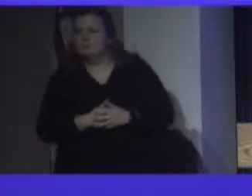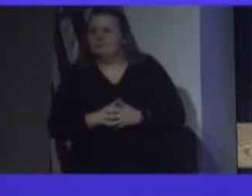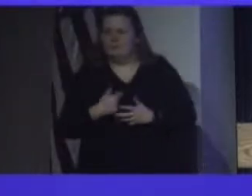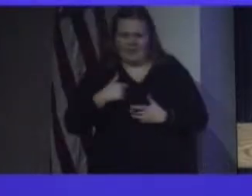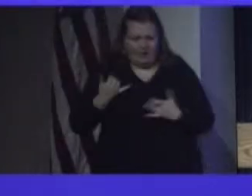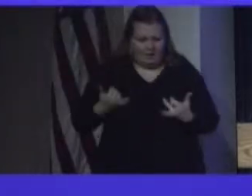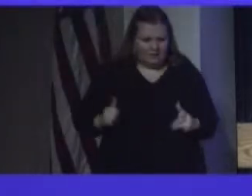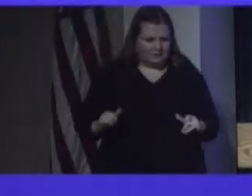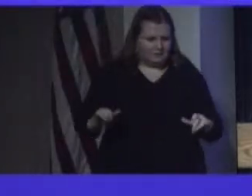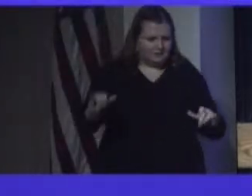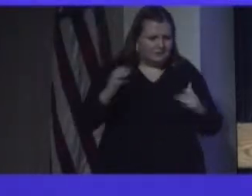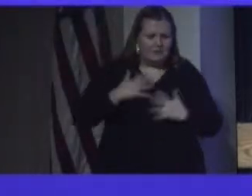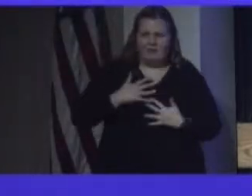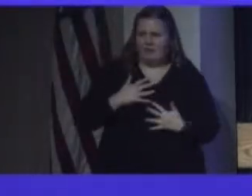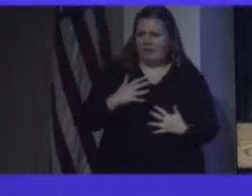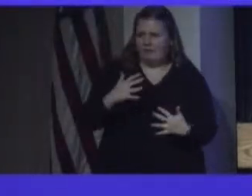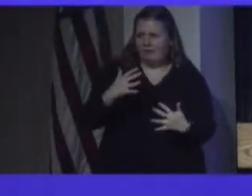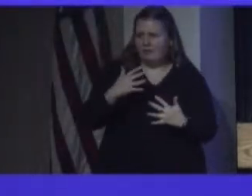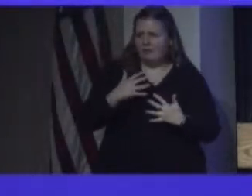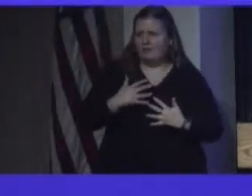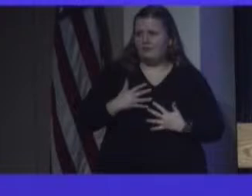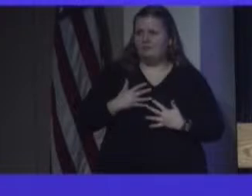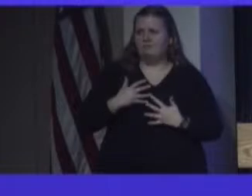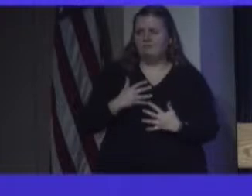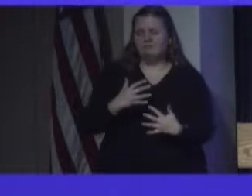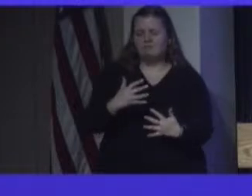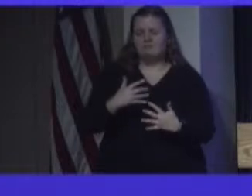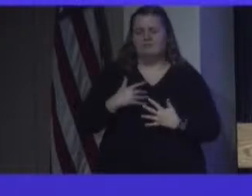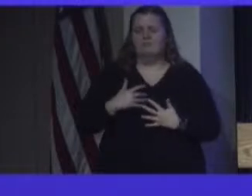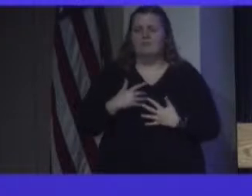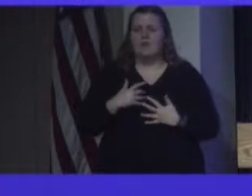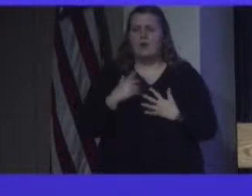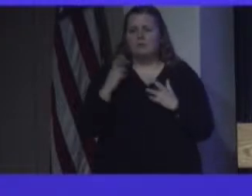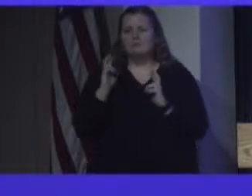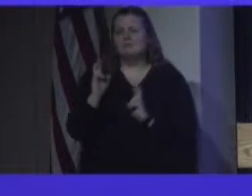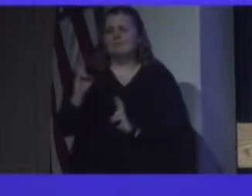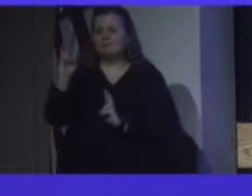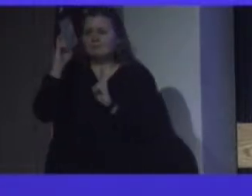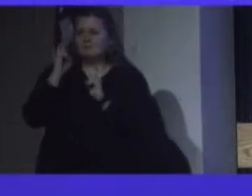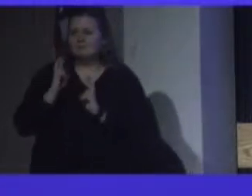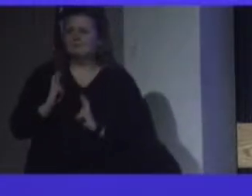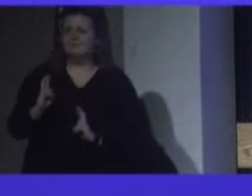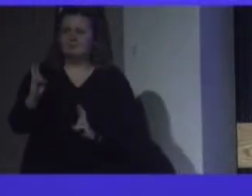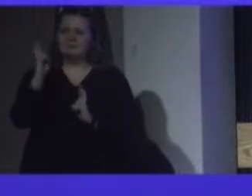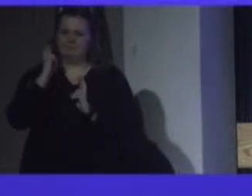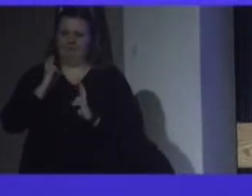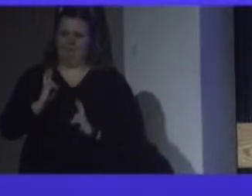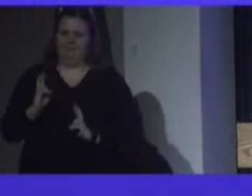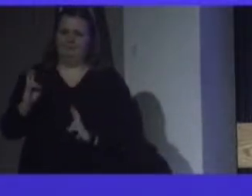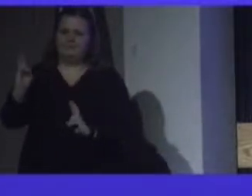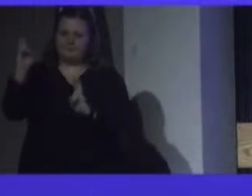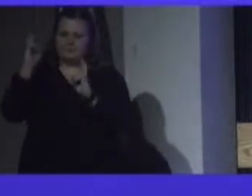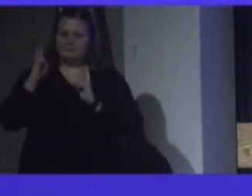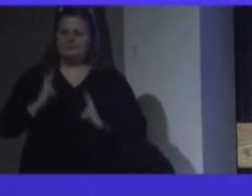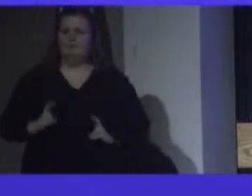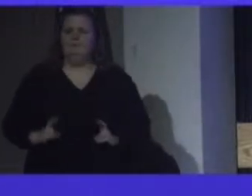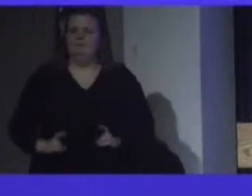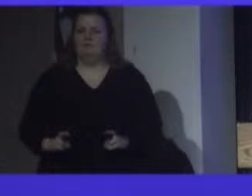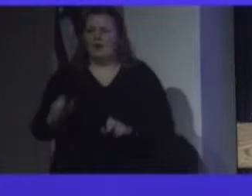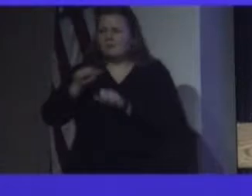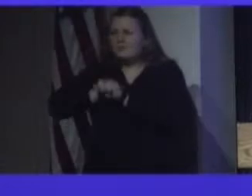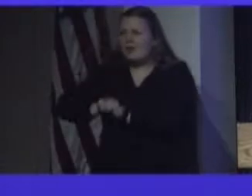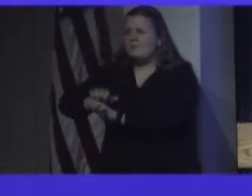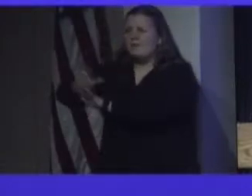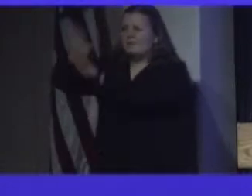that I'm still breathing. I'm hopeless now.